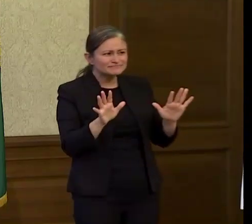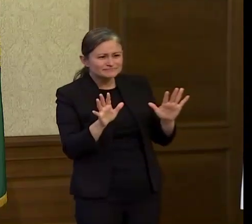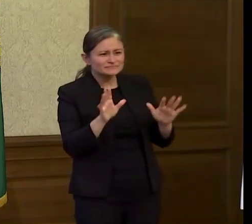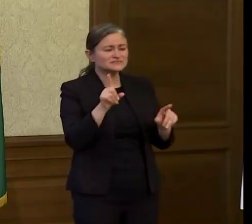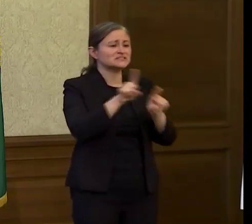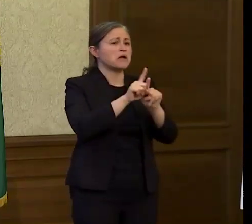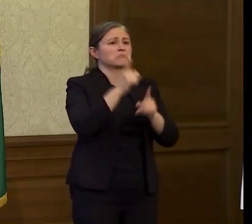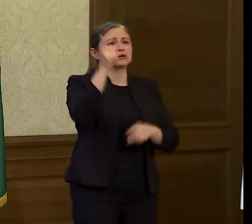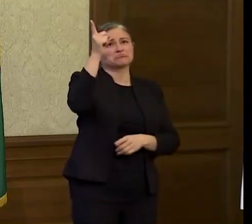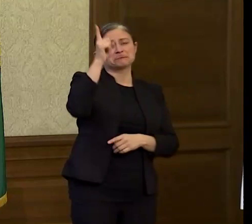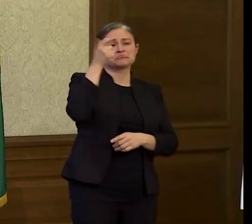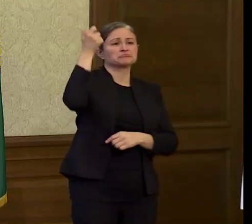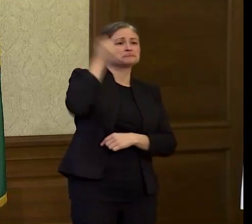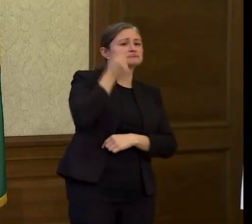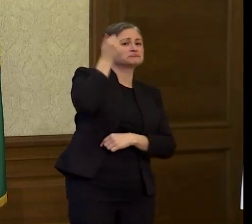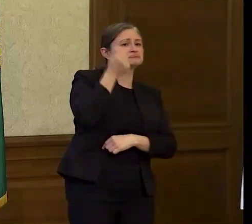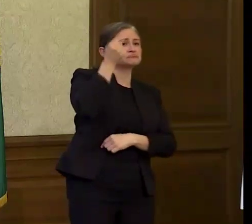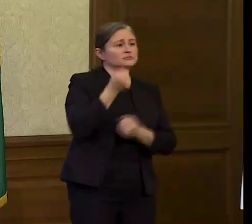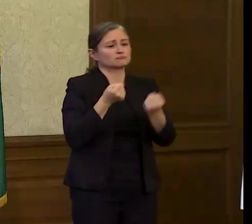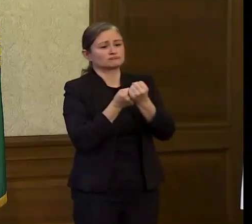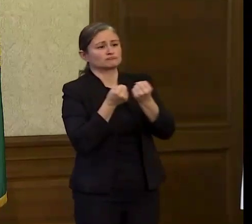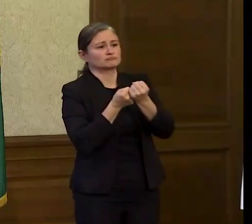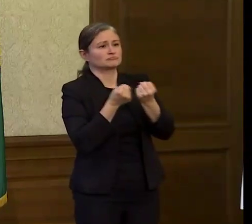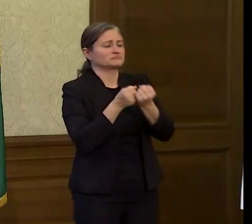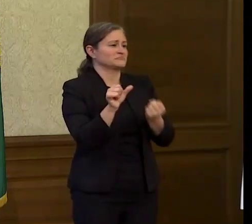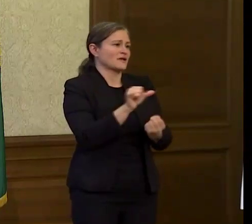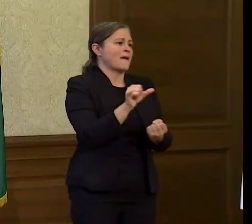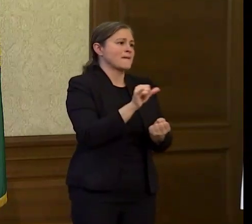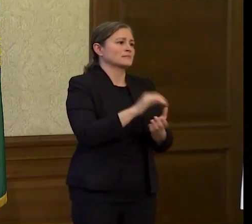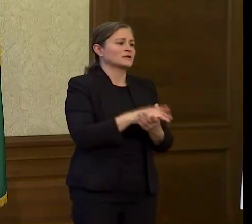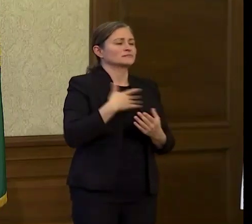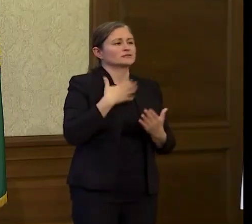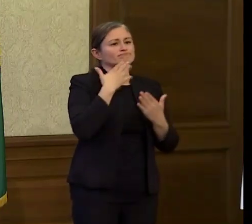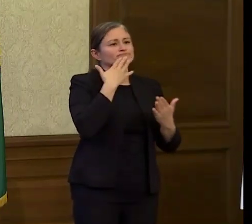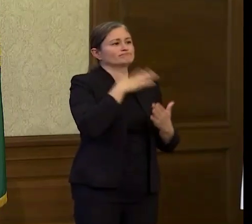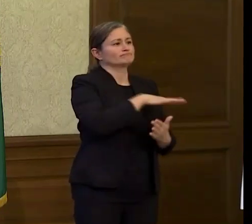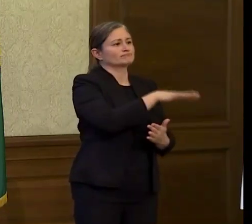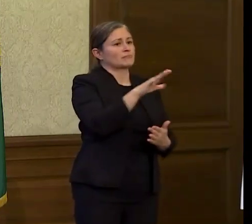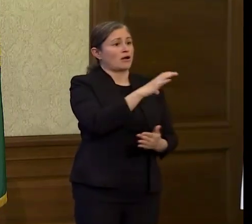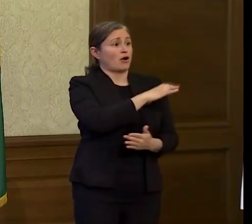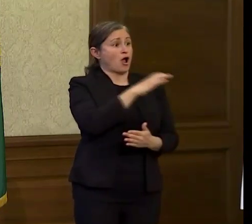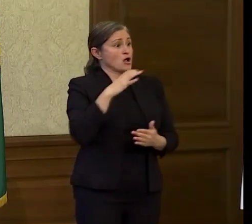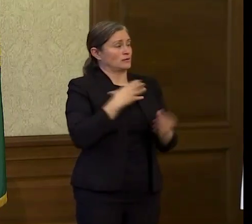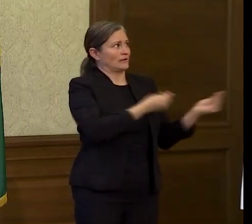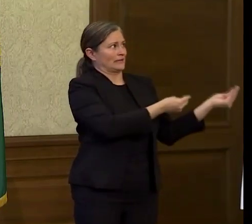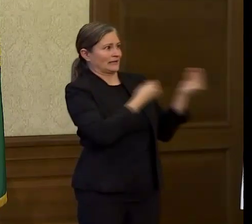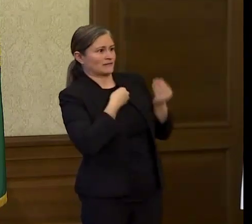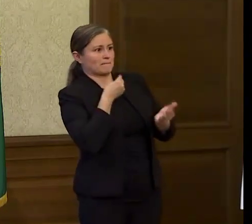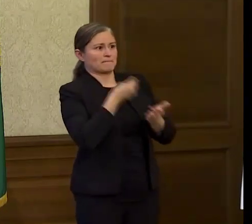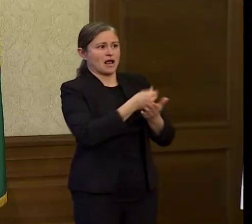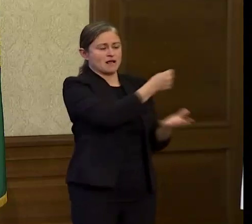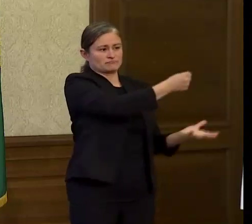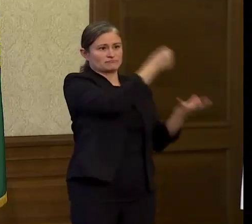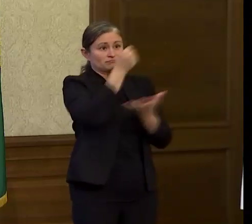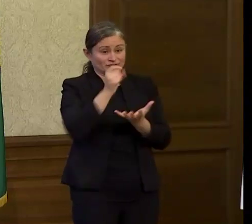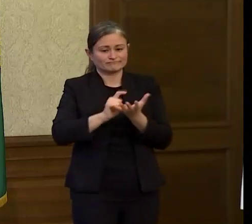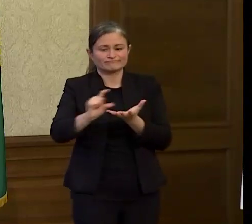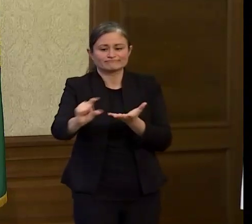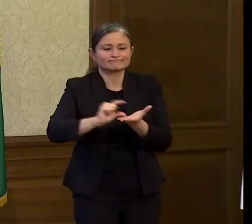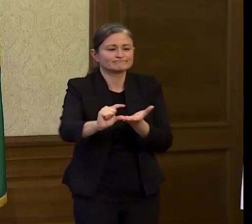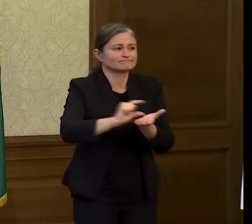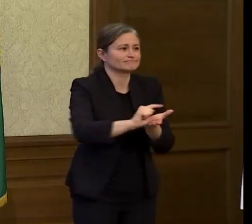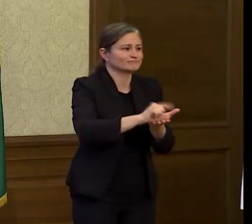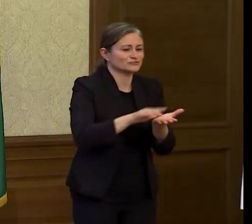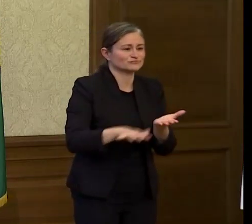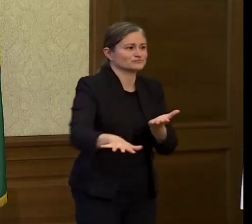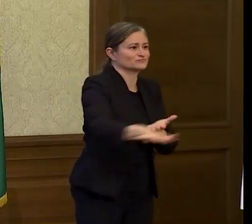families. We're pleased that Congress has given us funds to help the hard-pressed small businesses whose whole business plans have